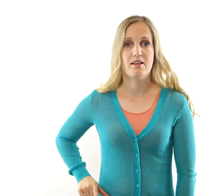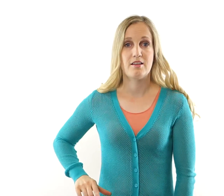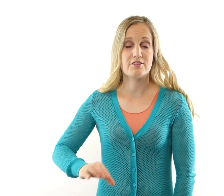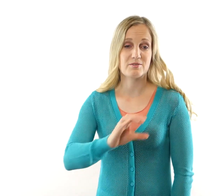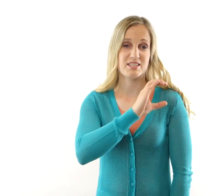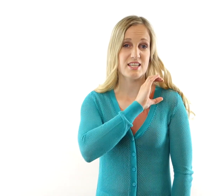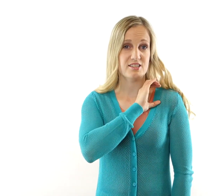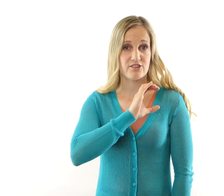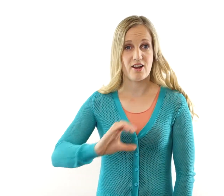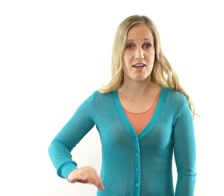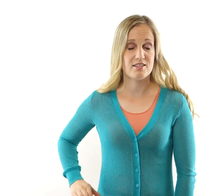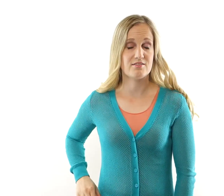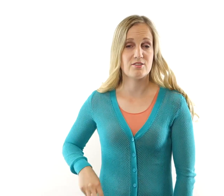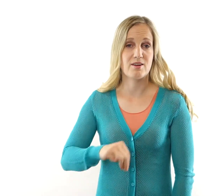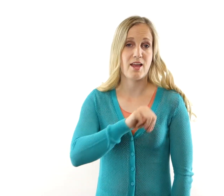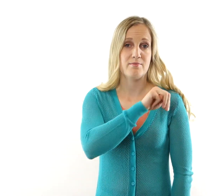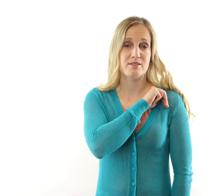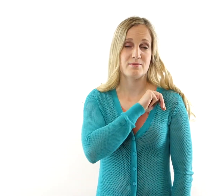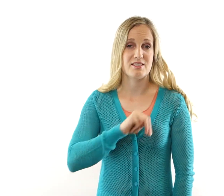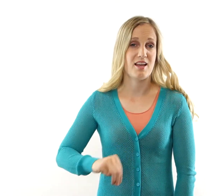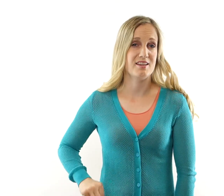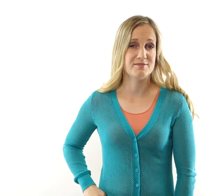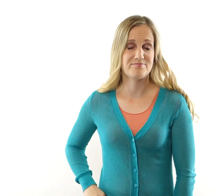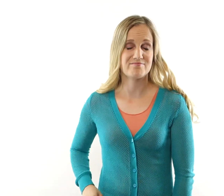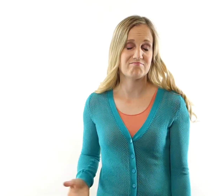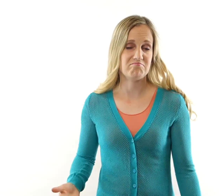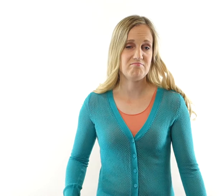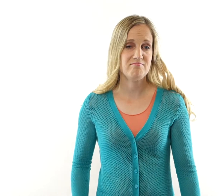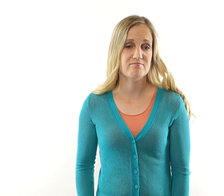If you do a C, it's Christ. If you do an M, it's Messiah.